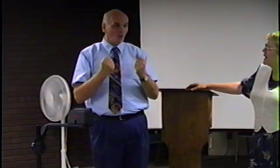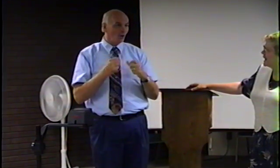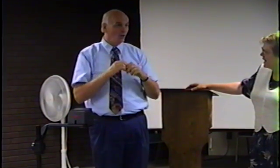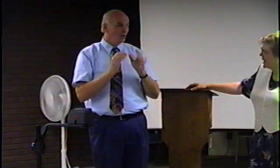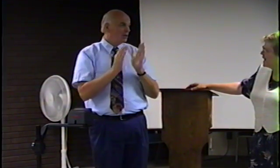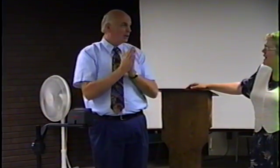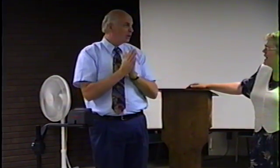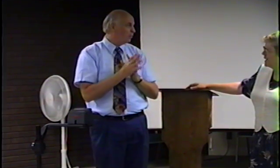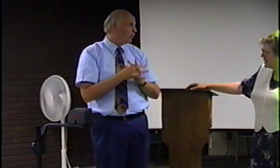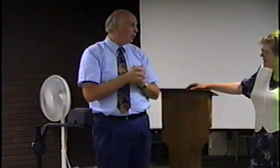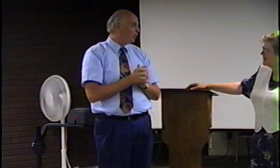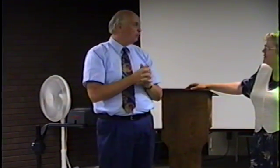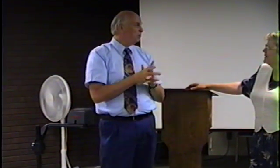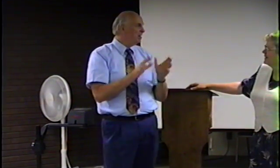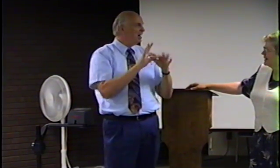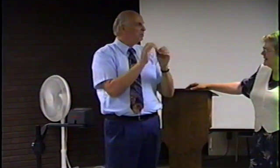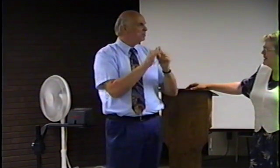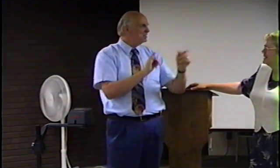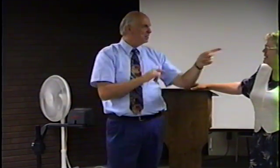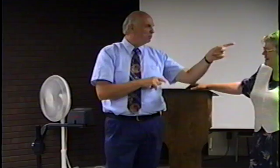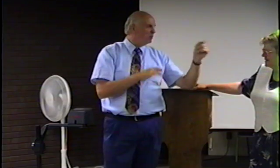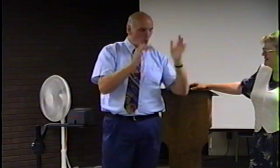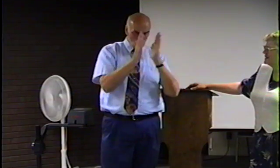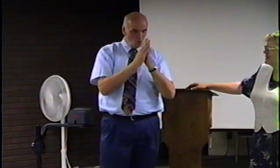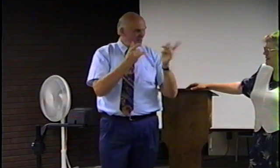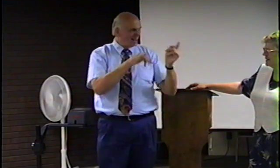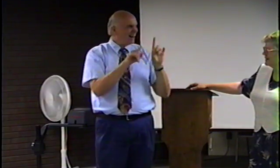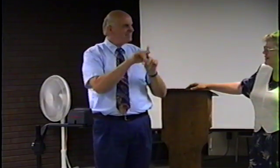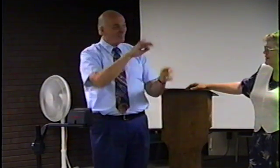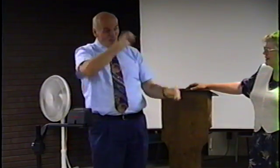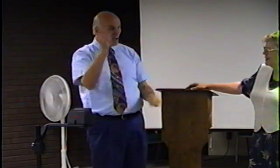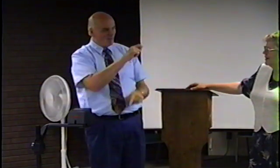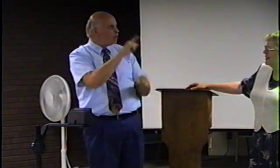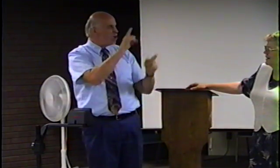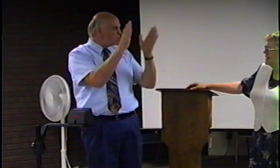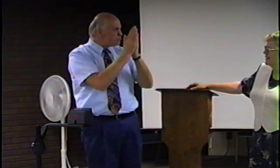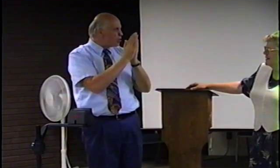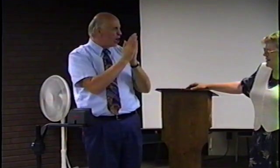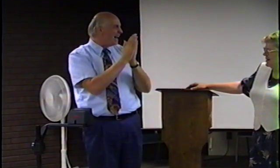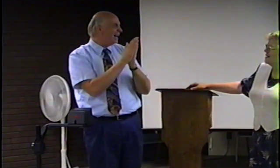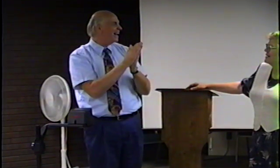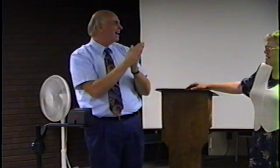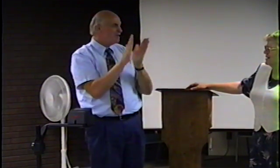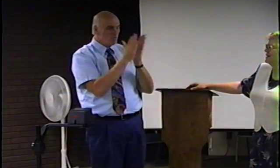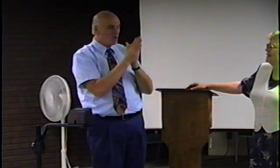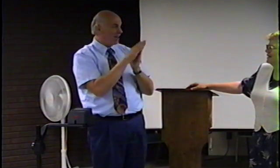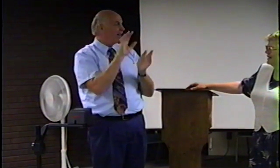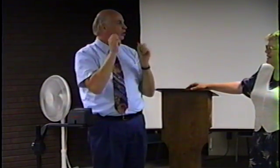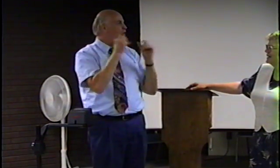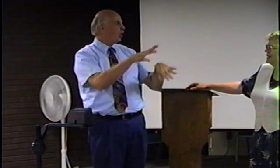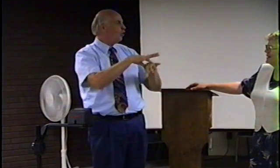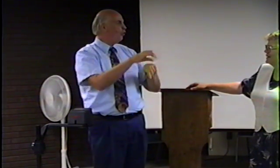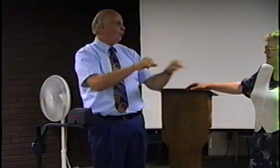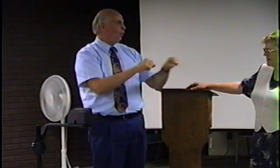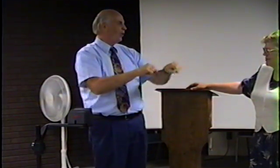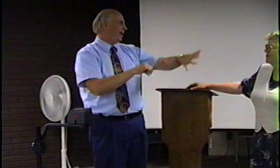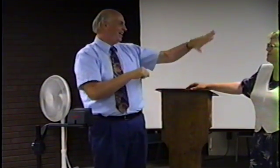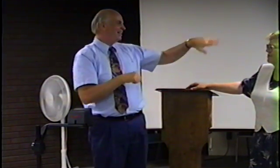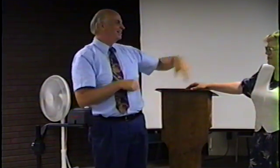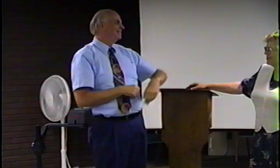power in prayer. It became a divine victory for the earthquake. Now the key